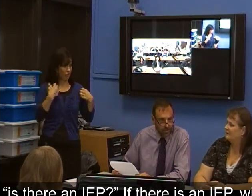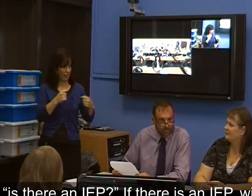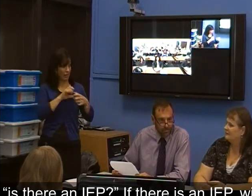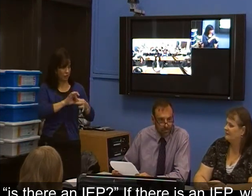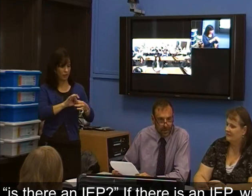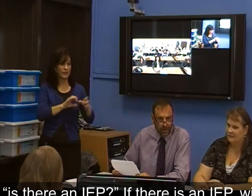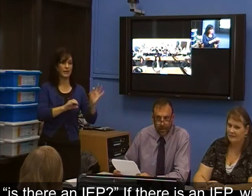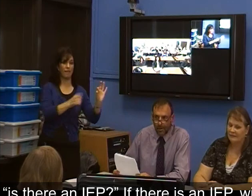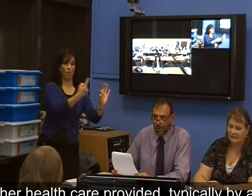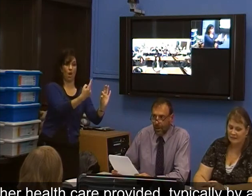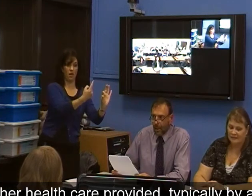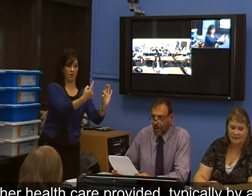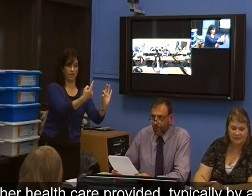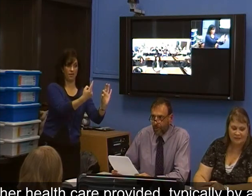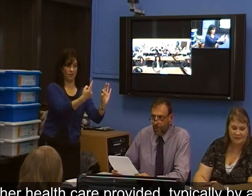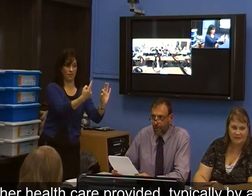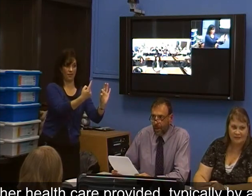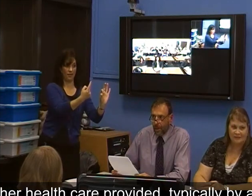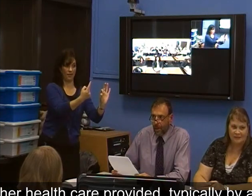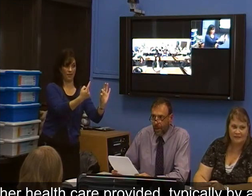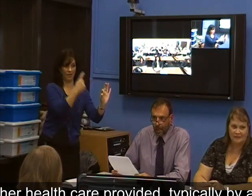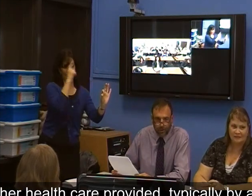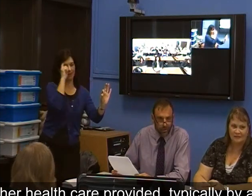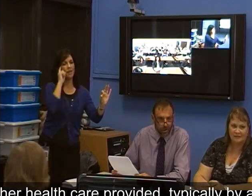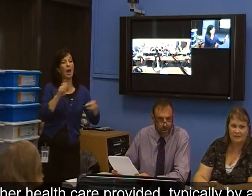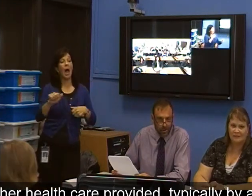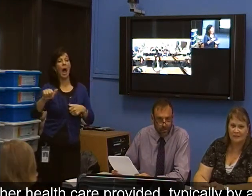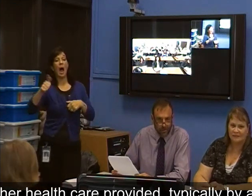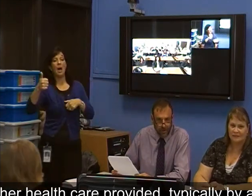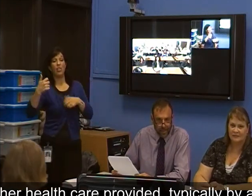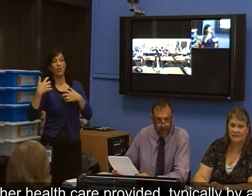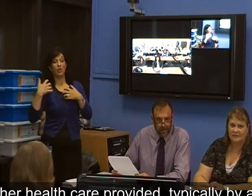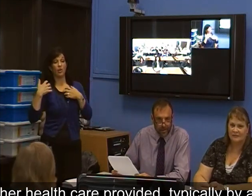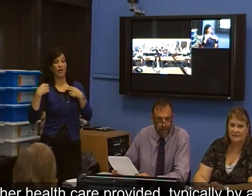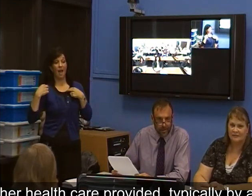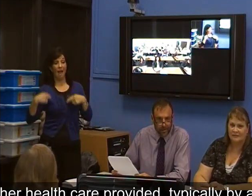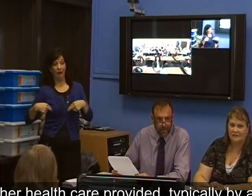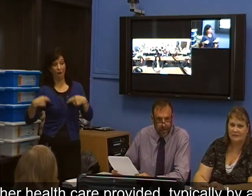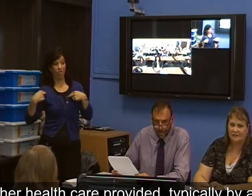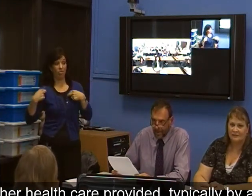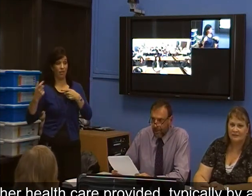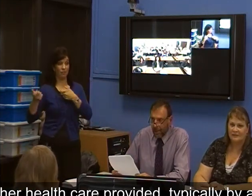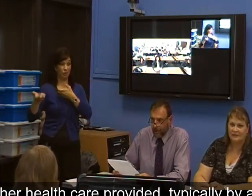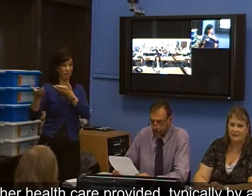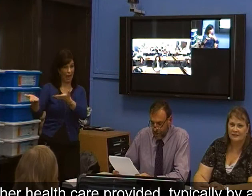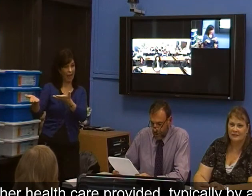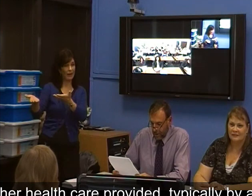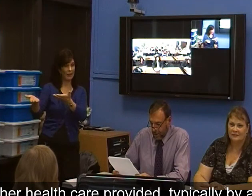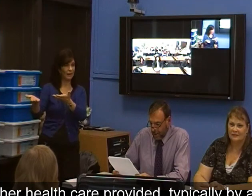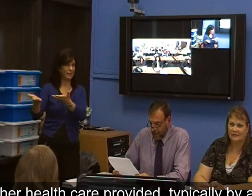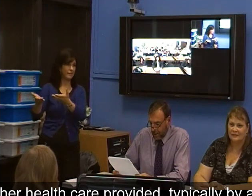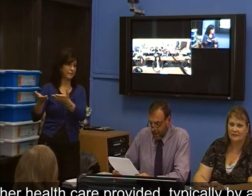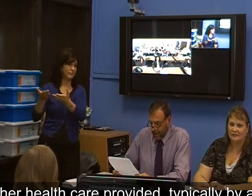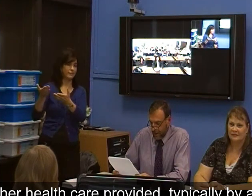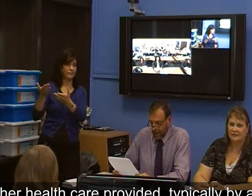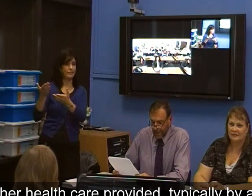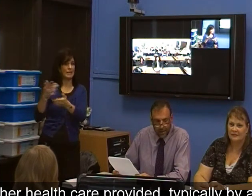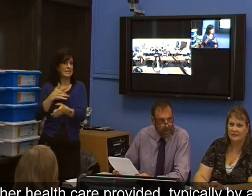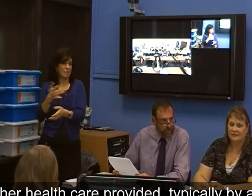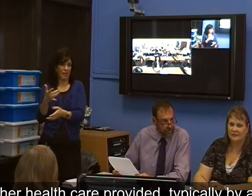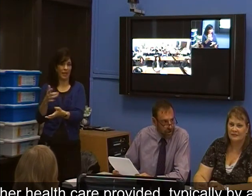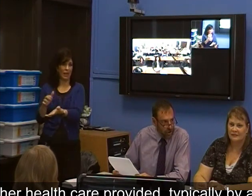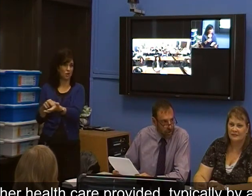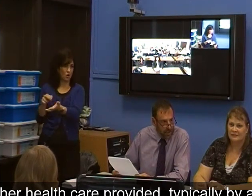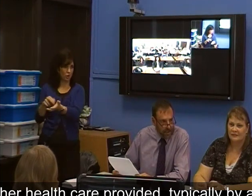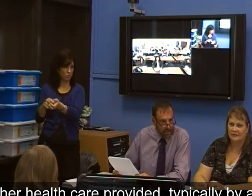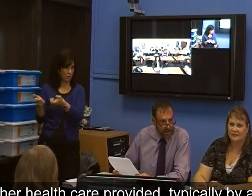F1. Other health provided, typically by a nurse, that there